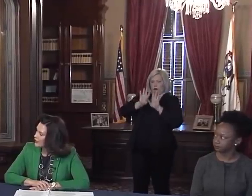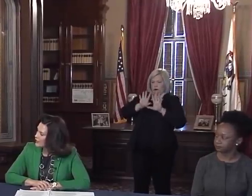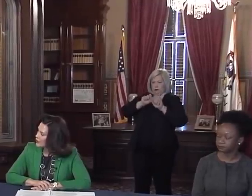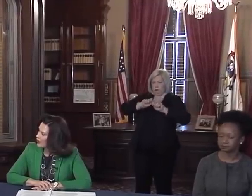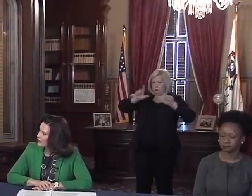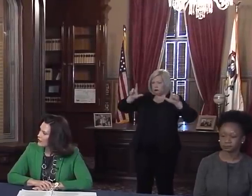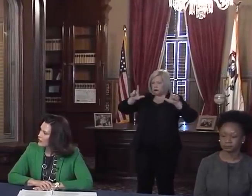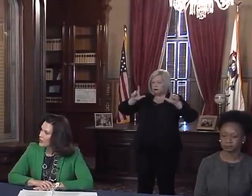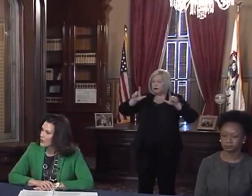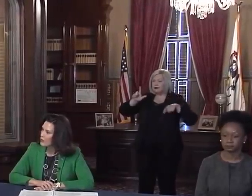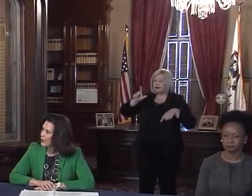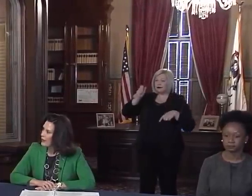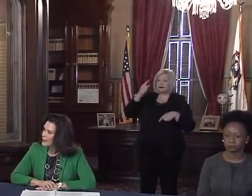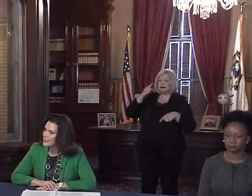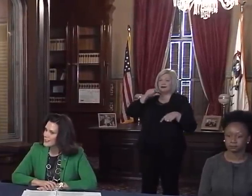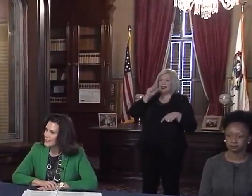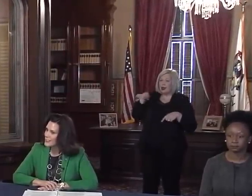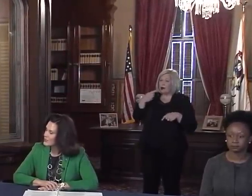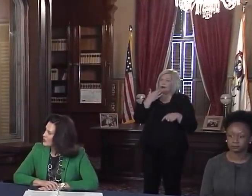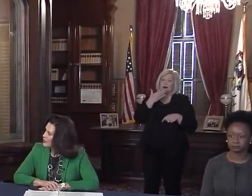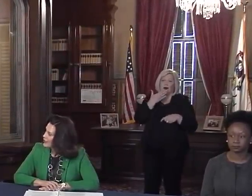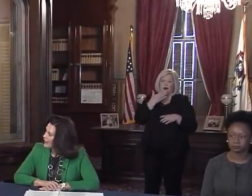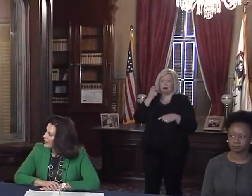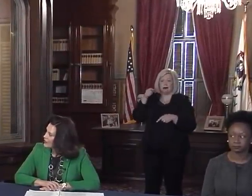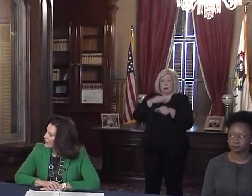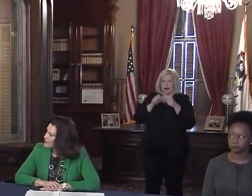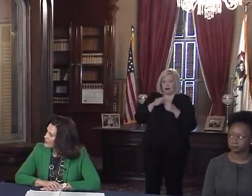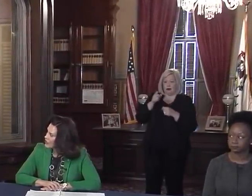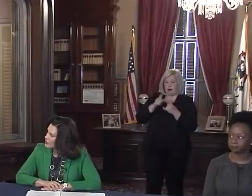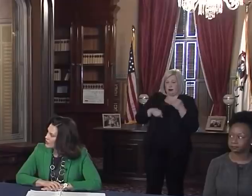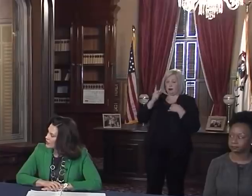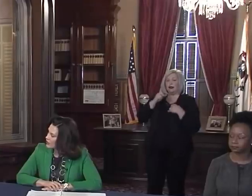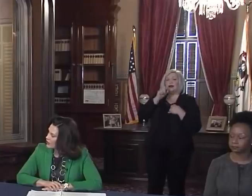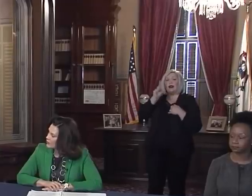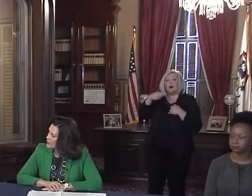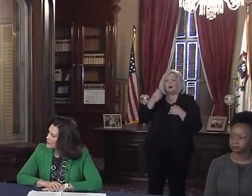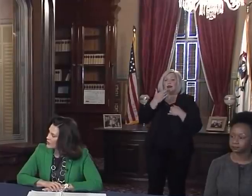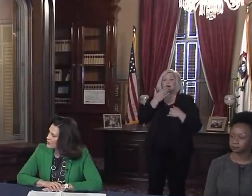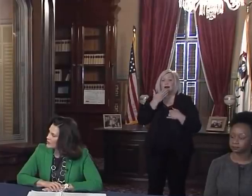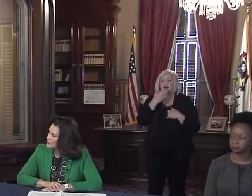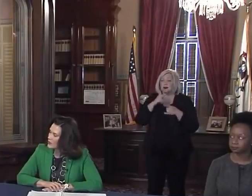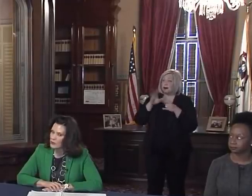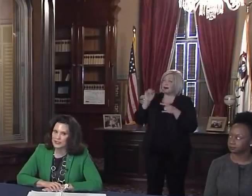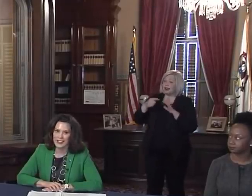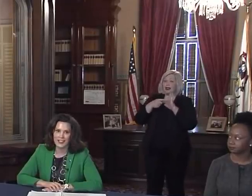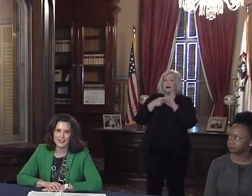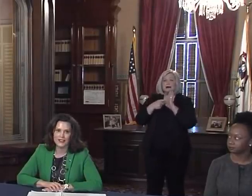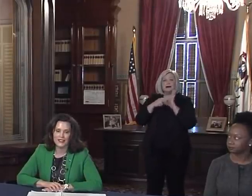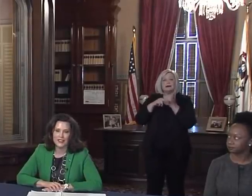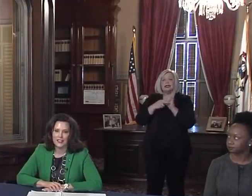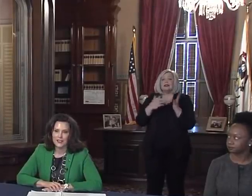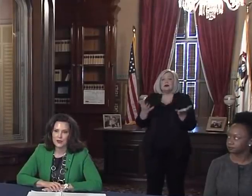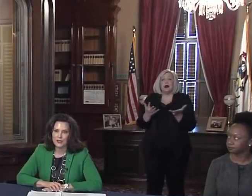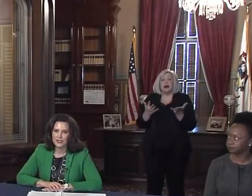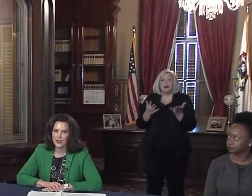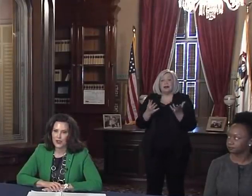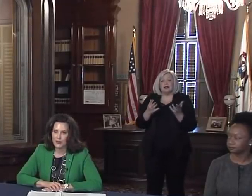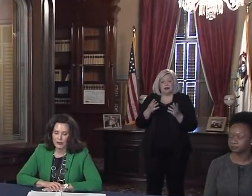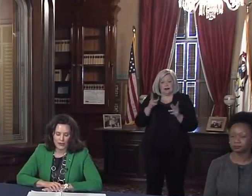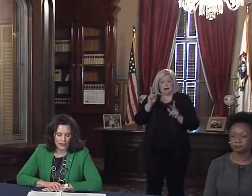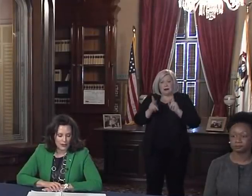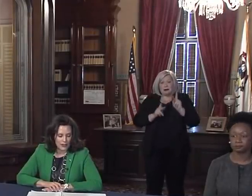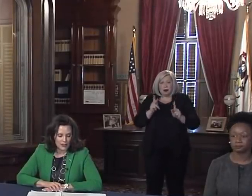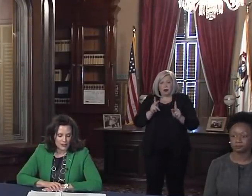colors on a graph. If we can go back to the last one. They're not just colors on a graph, but this represents people's lives. This represents